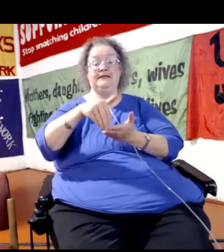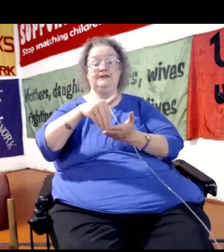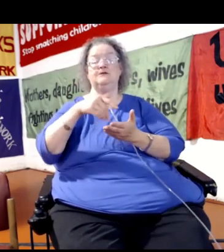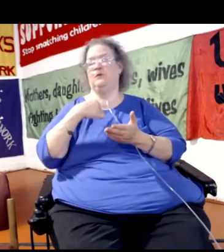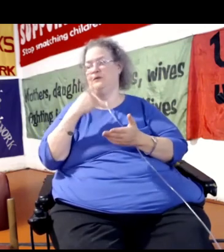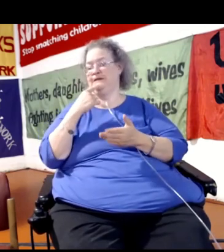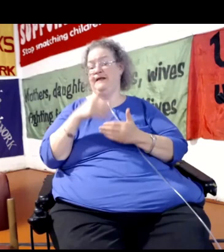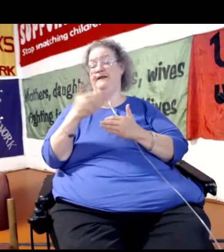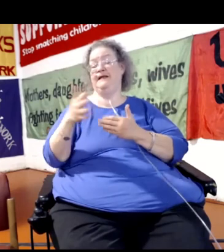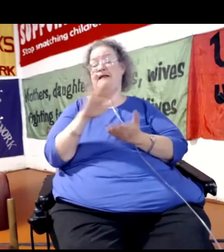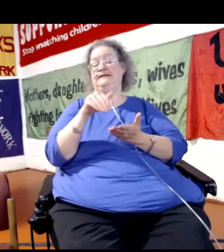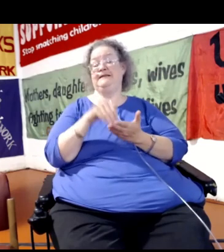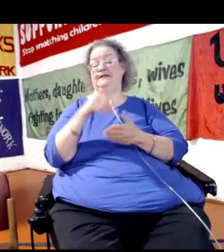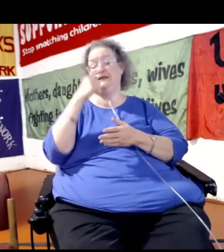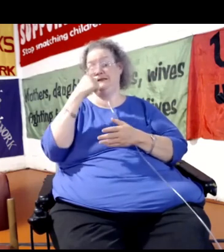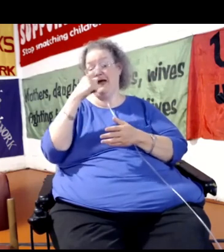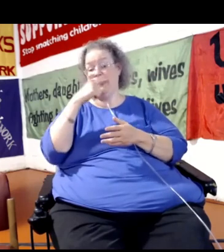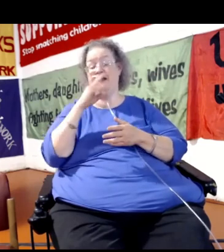gap between the rich and the poor.